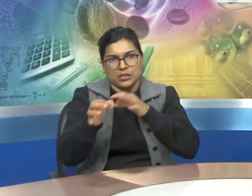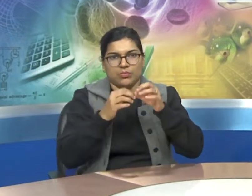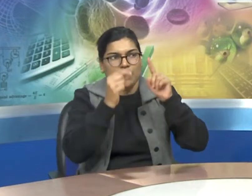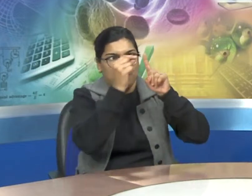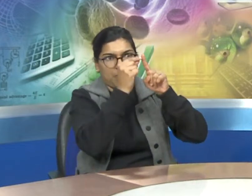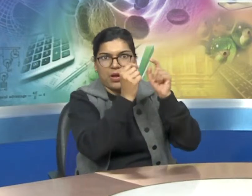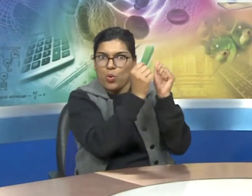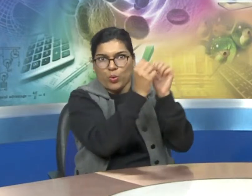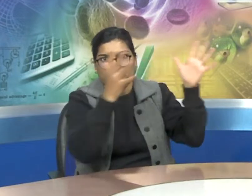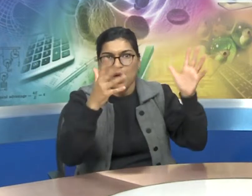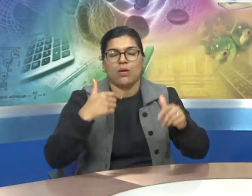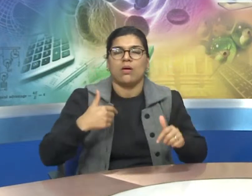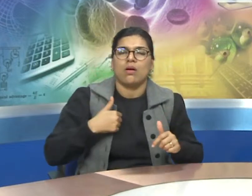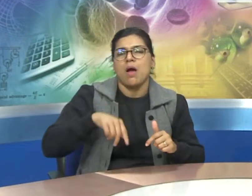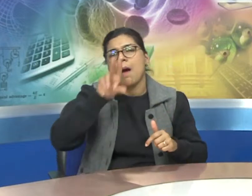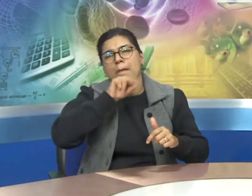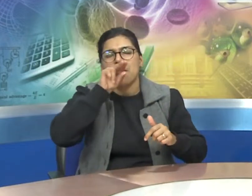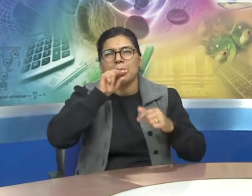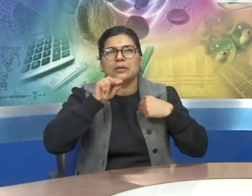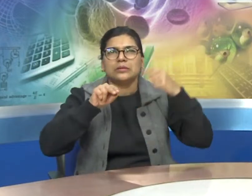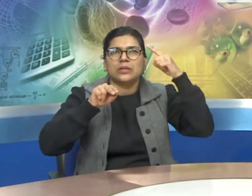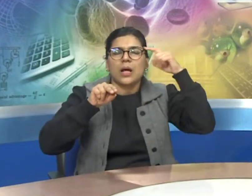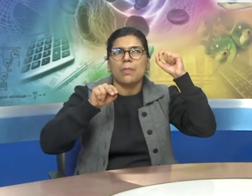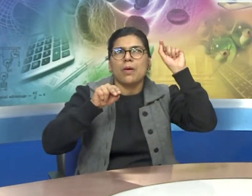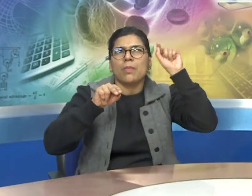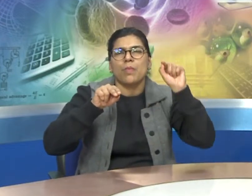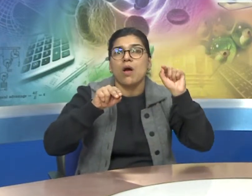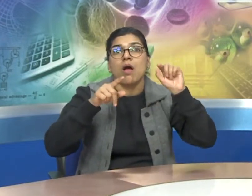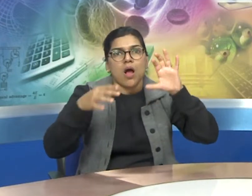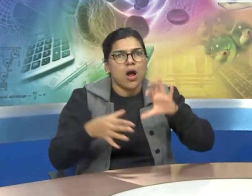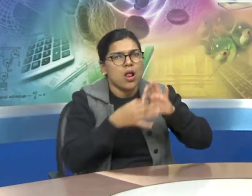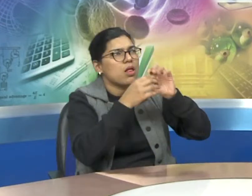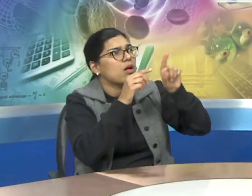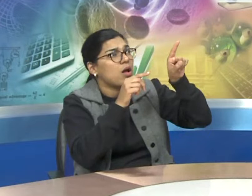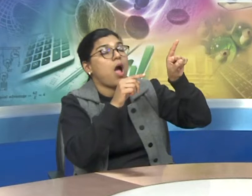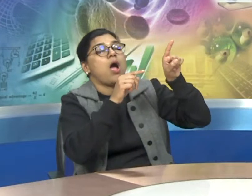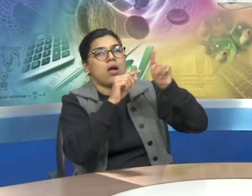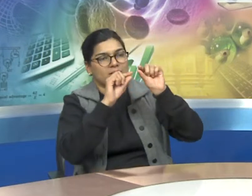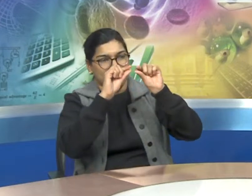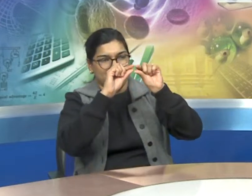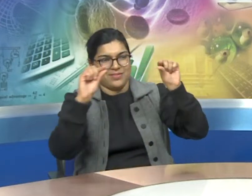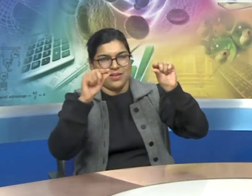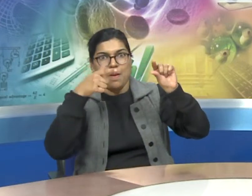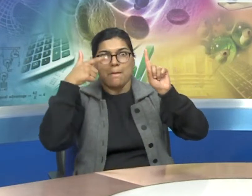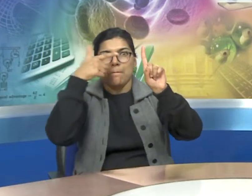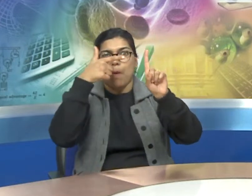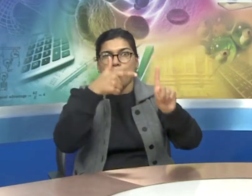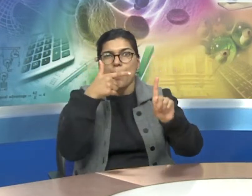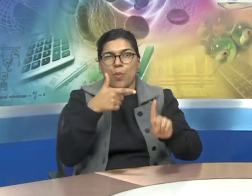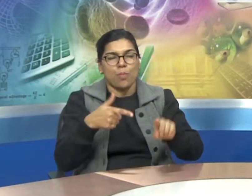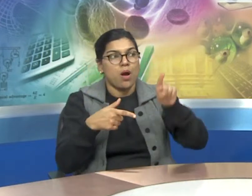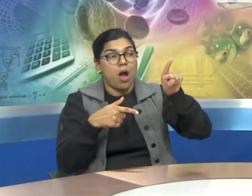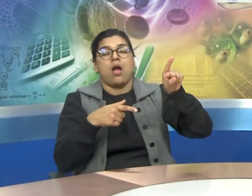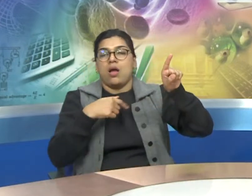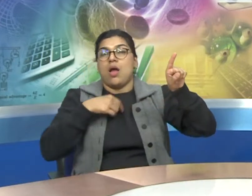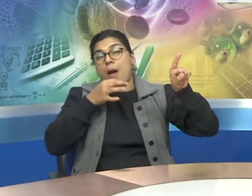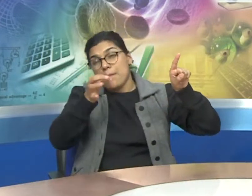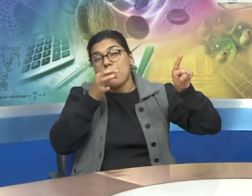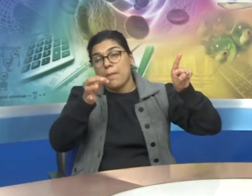speech, or to give any classroom lecture, or Sometimes we also organize computer